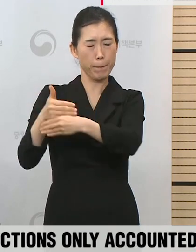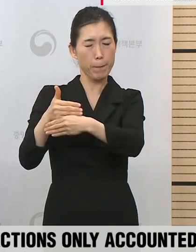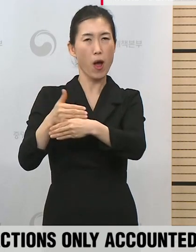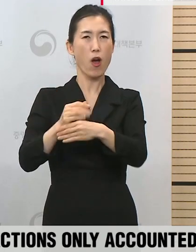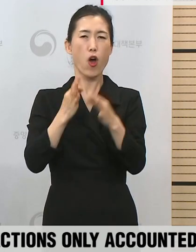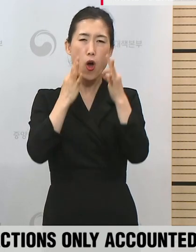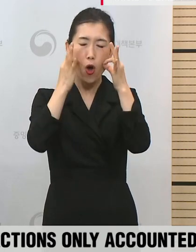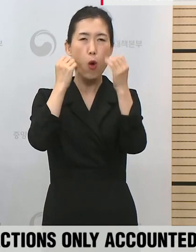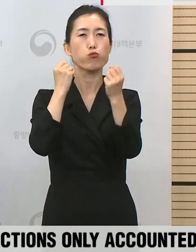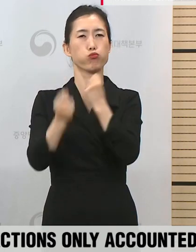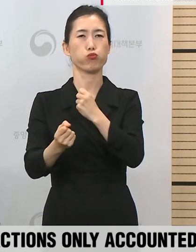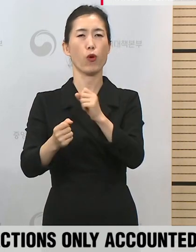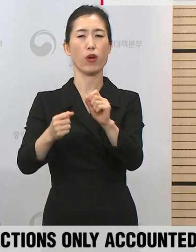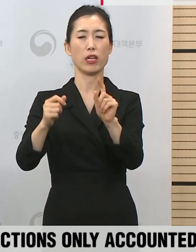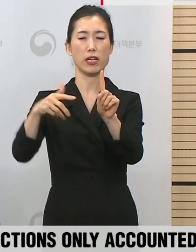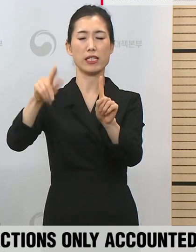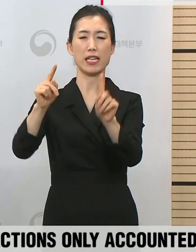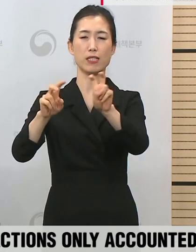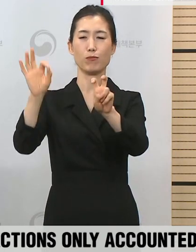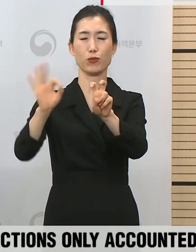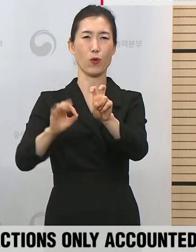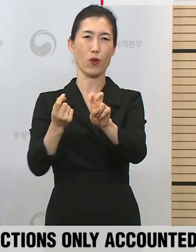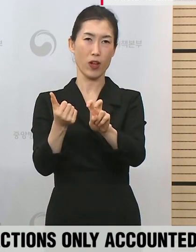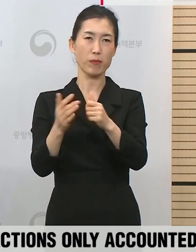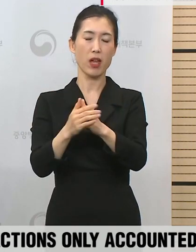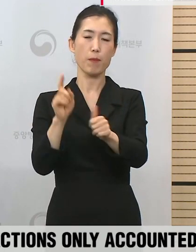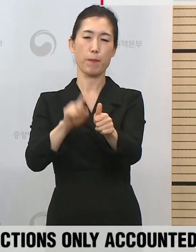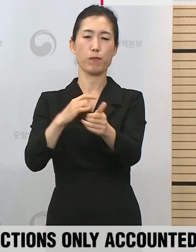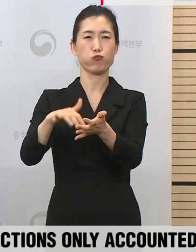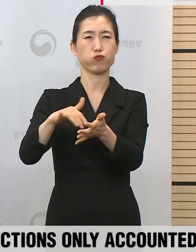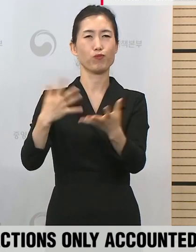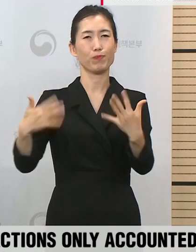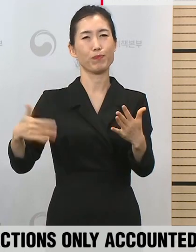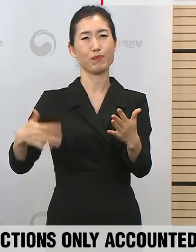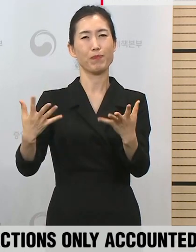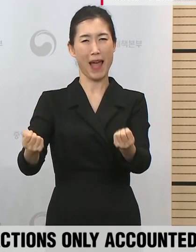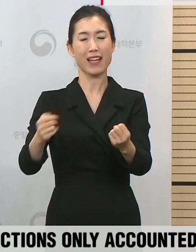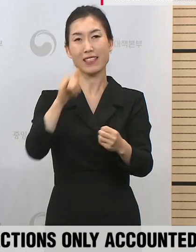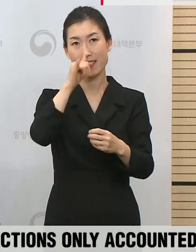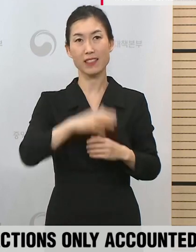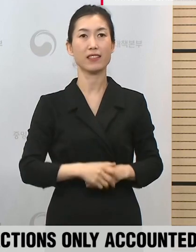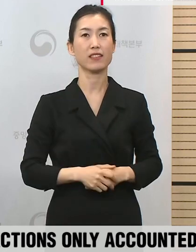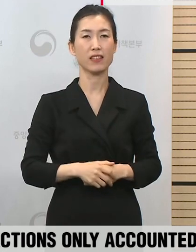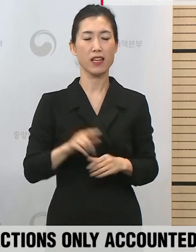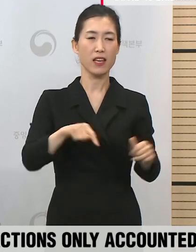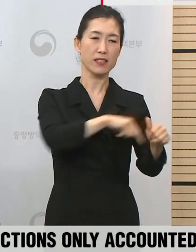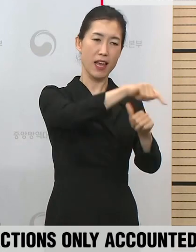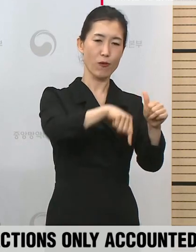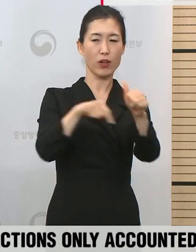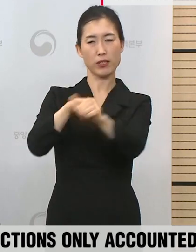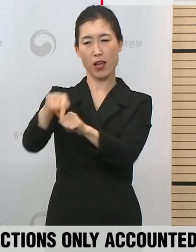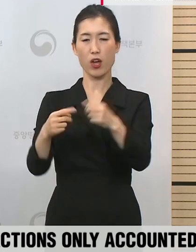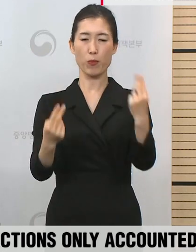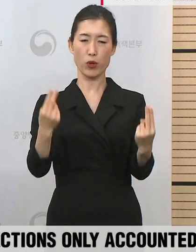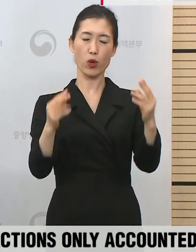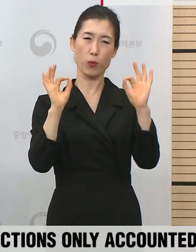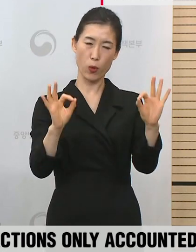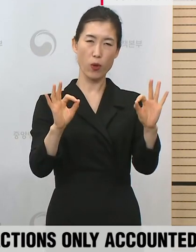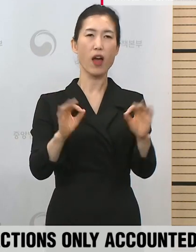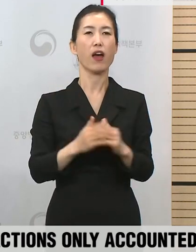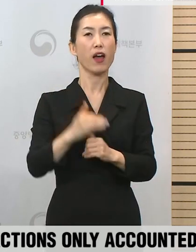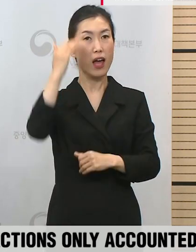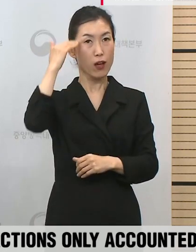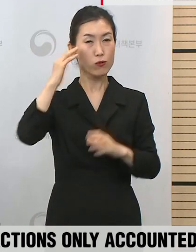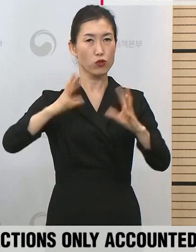seeing a decline of the cases. However, in Germany and France, which have about 20% range of the vaccination rates,